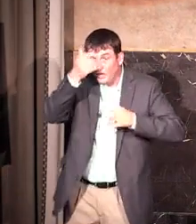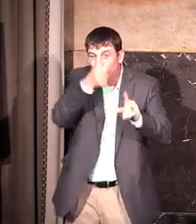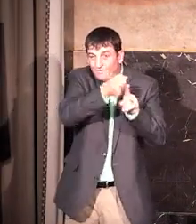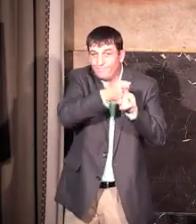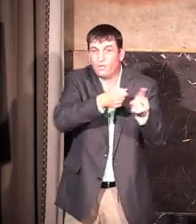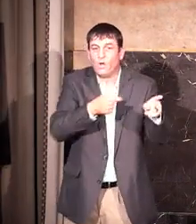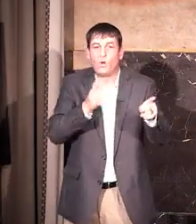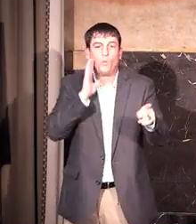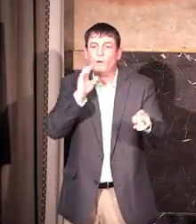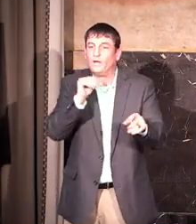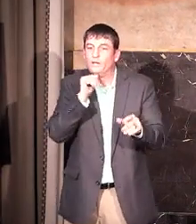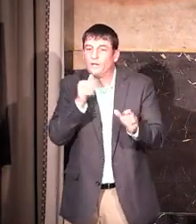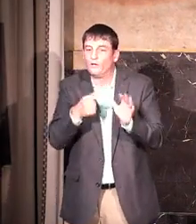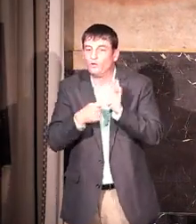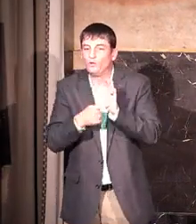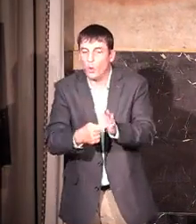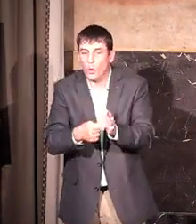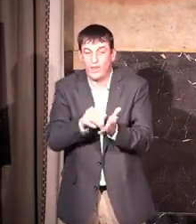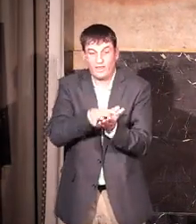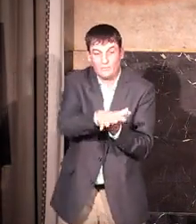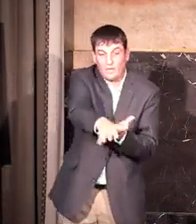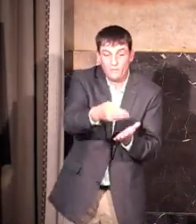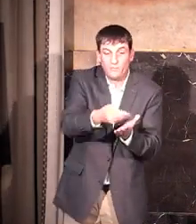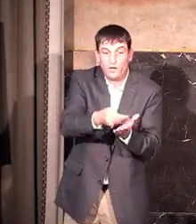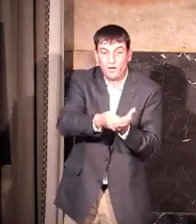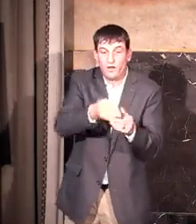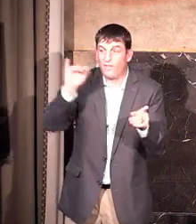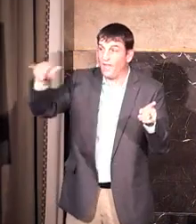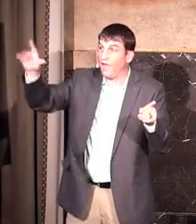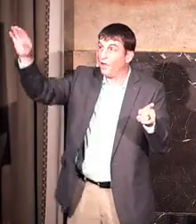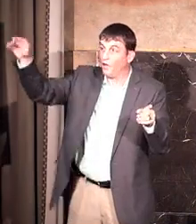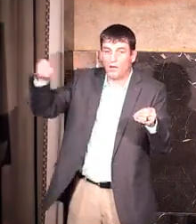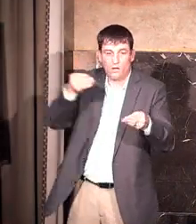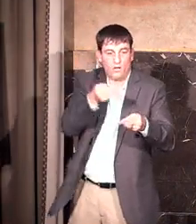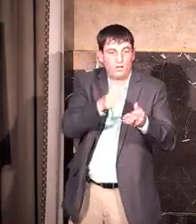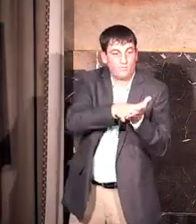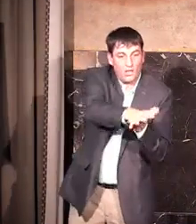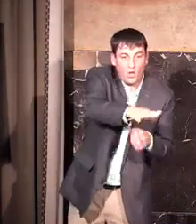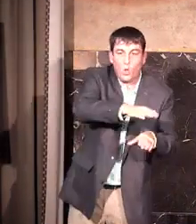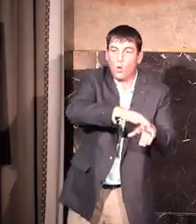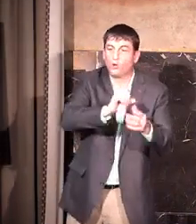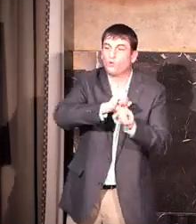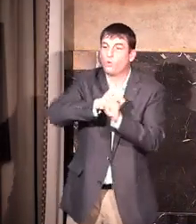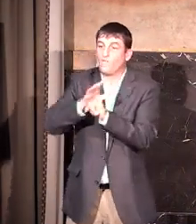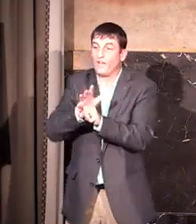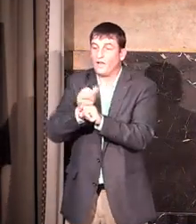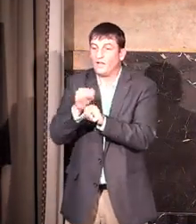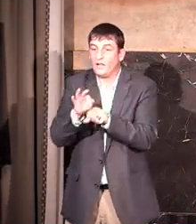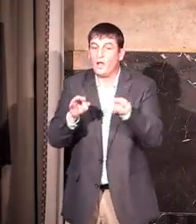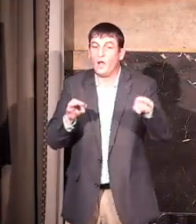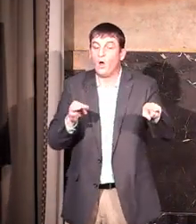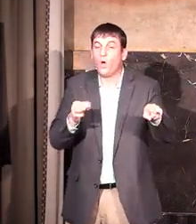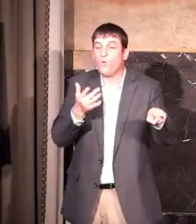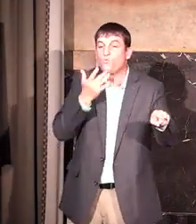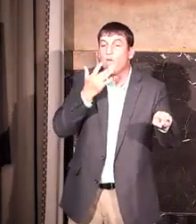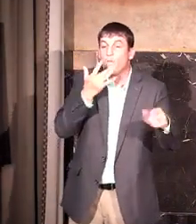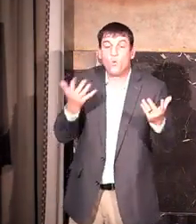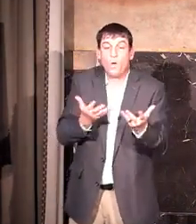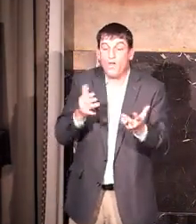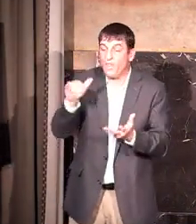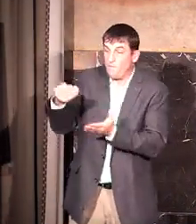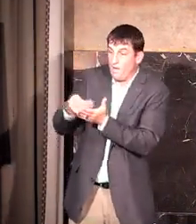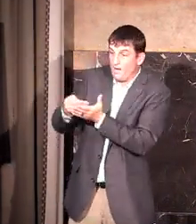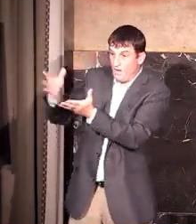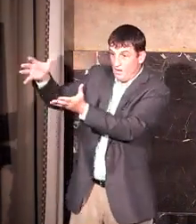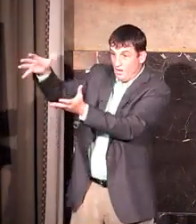show expenditures related to COVID-19 that money can be spent on. So they would much rather be able to take and apply that money to